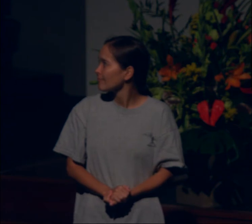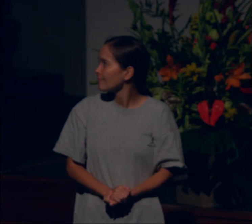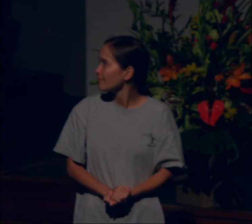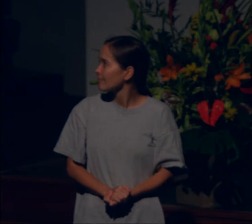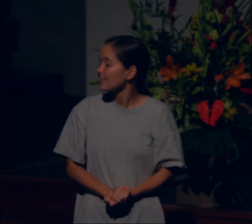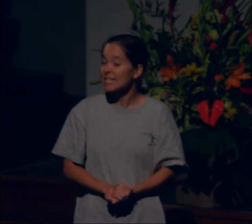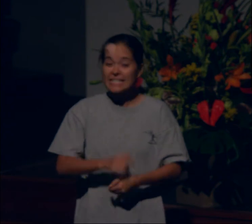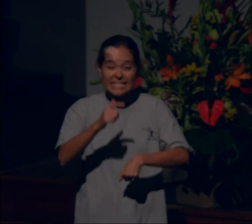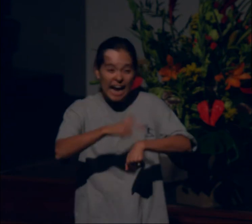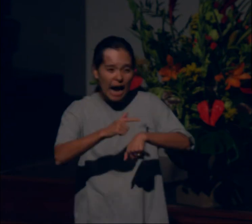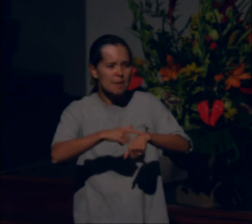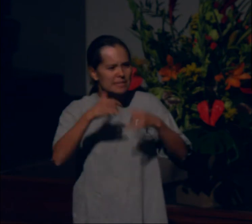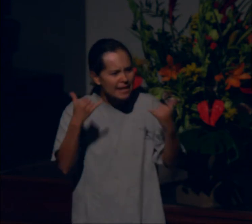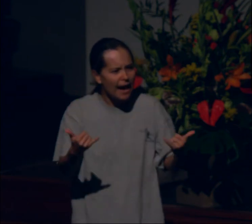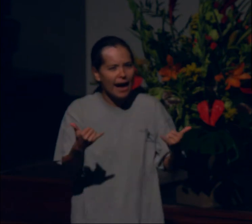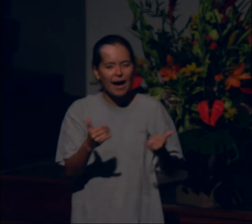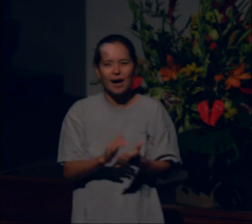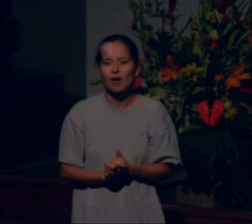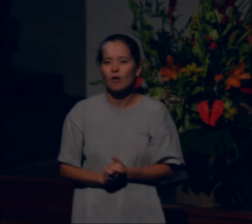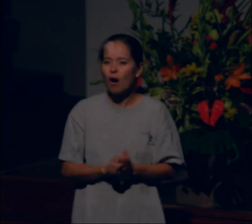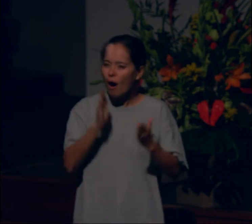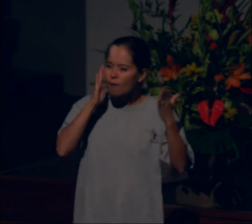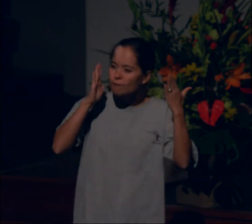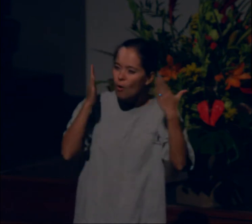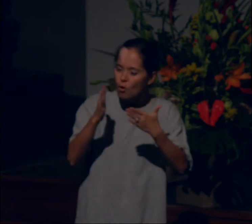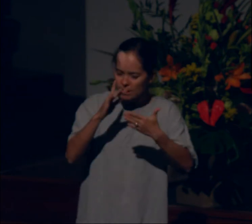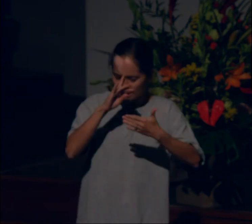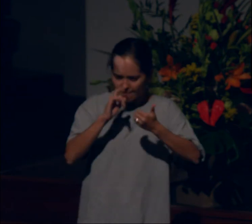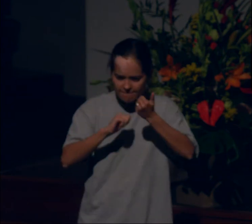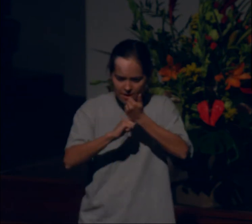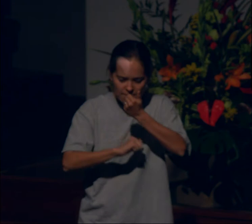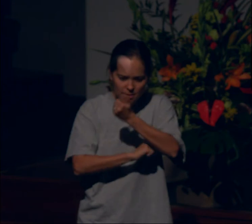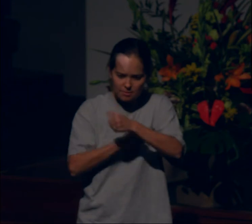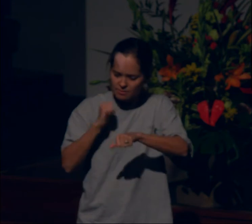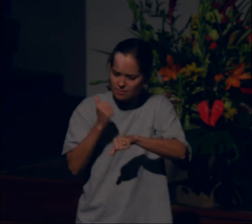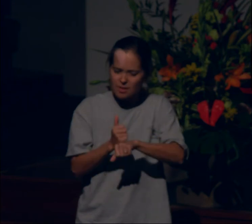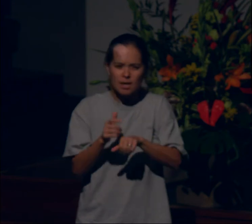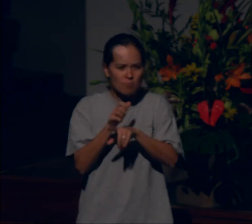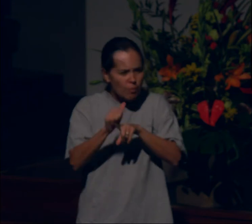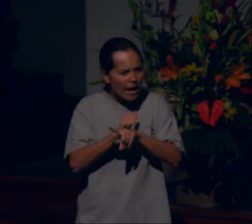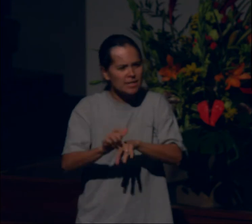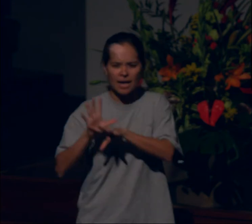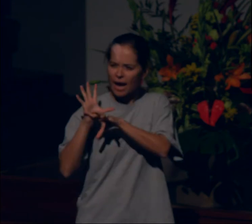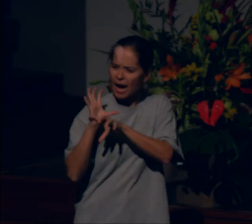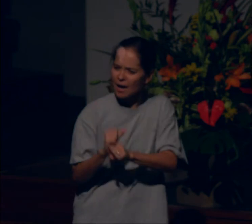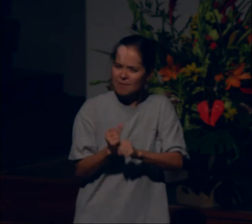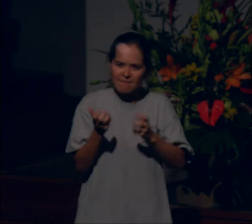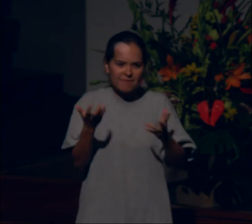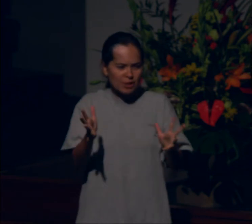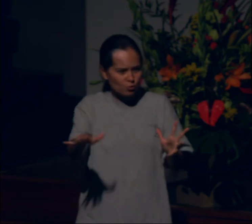The time is now. Focus on the fundamentals. We've gone over time and time again.